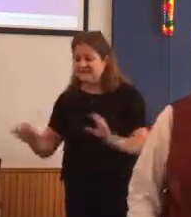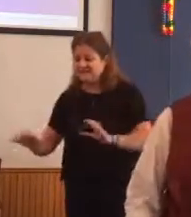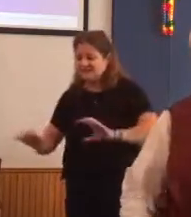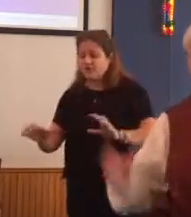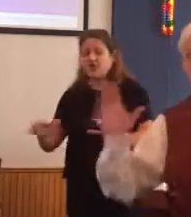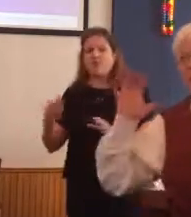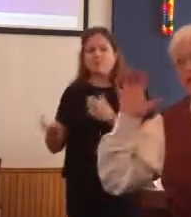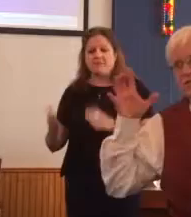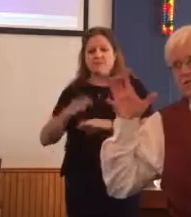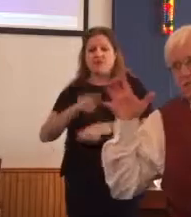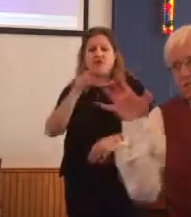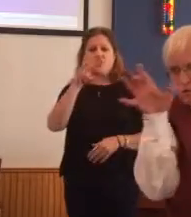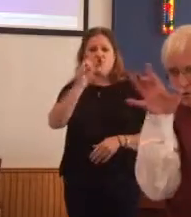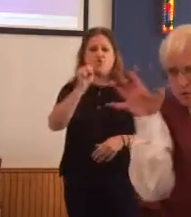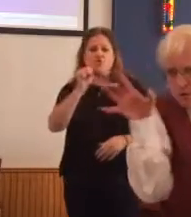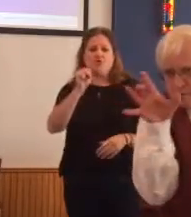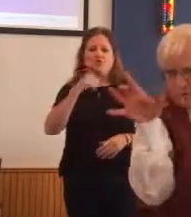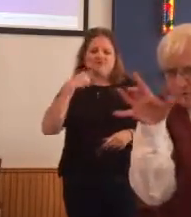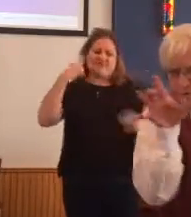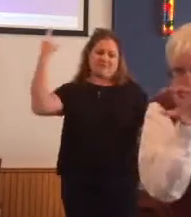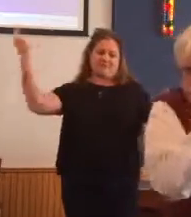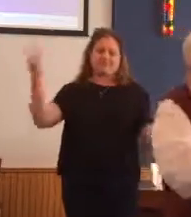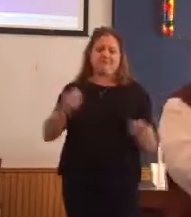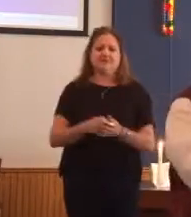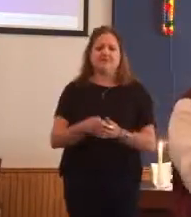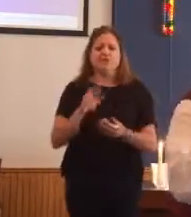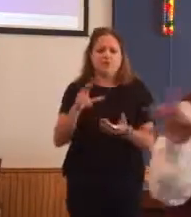Or do we make sure that somebody has their cell phone so we can be